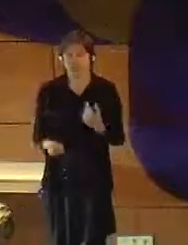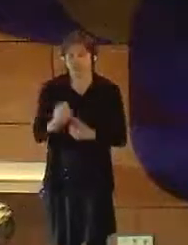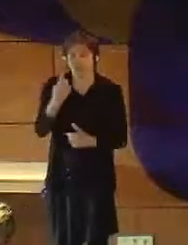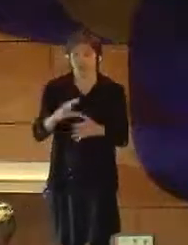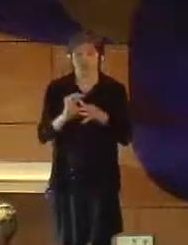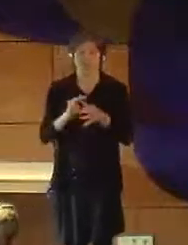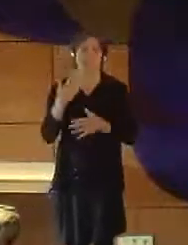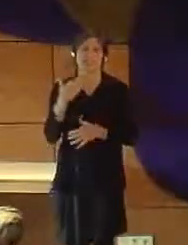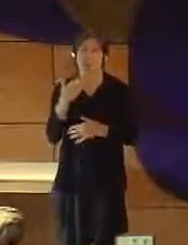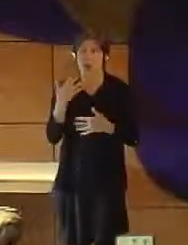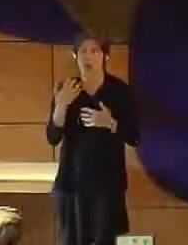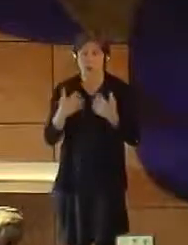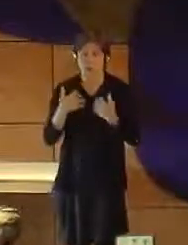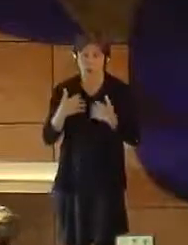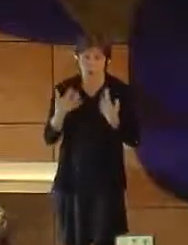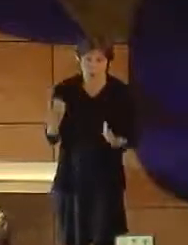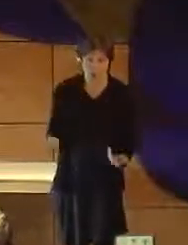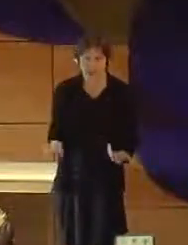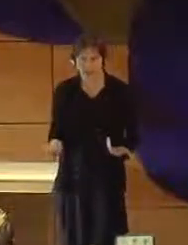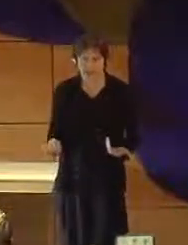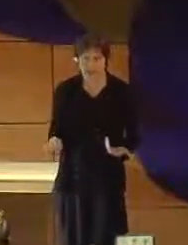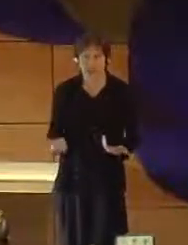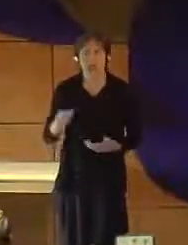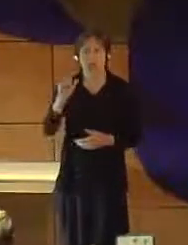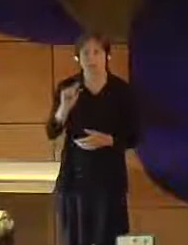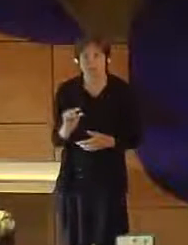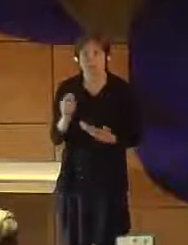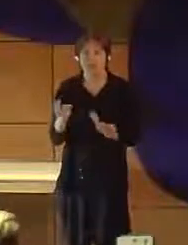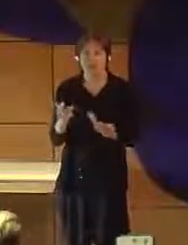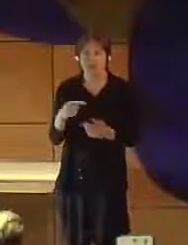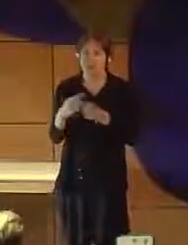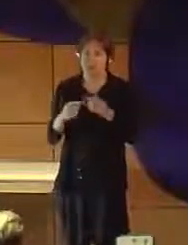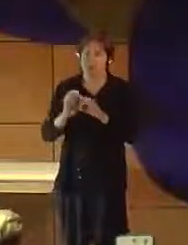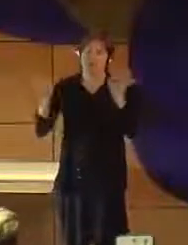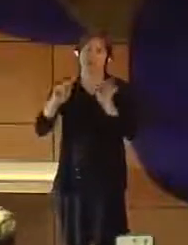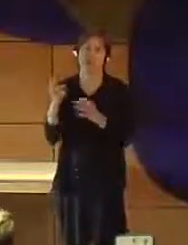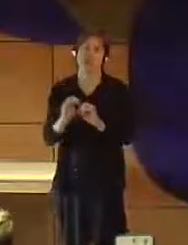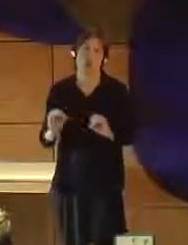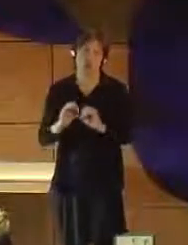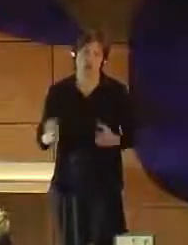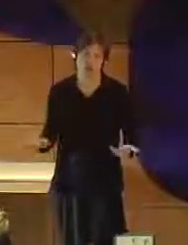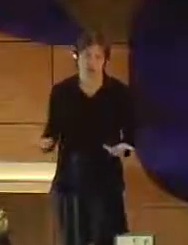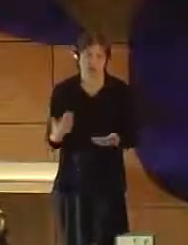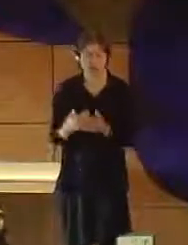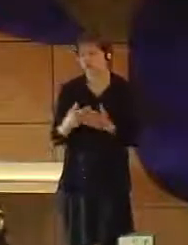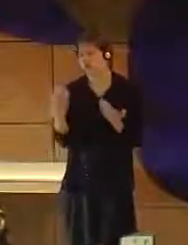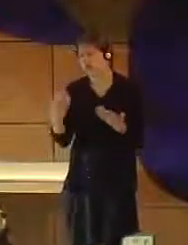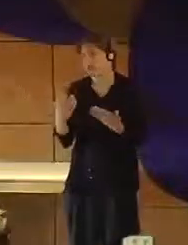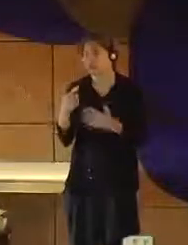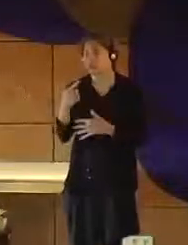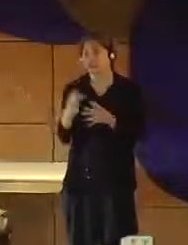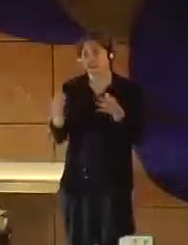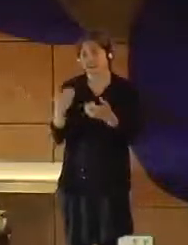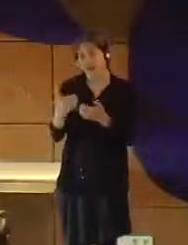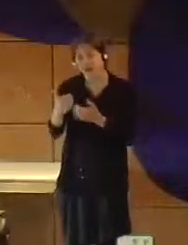a small amount is better than nothing. Okay. So if you give 1 capsule every other day or 1 pump every other day